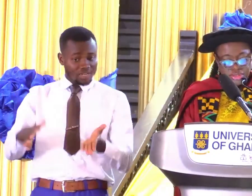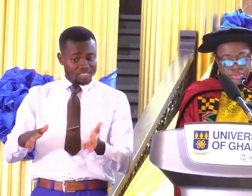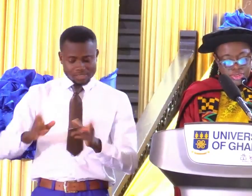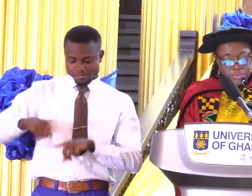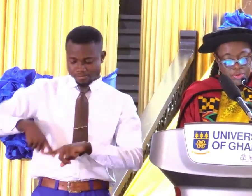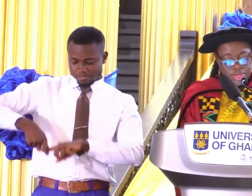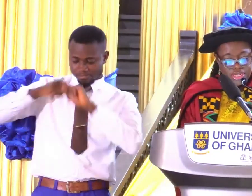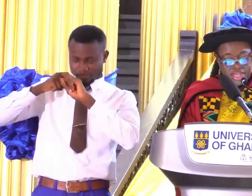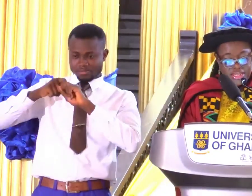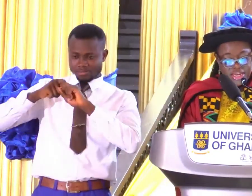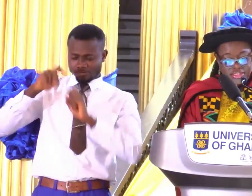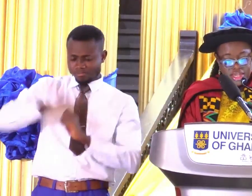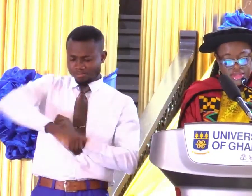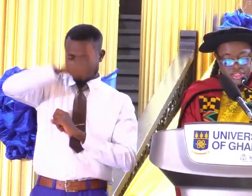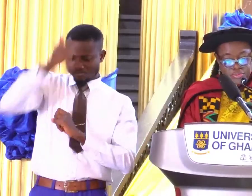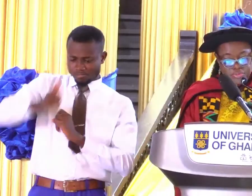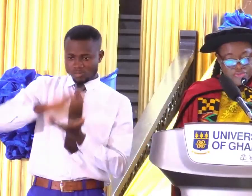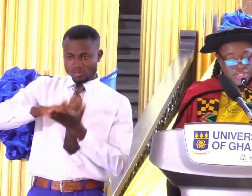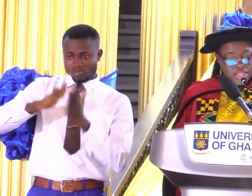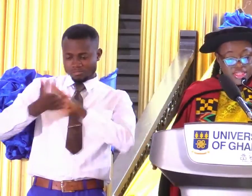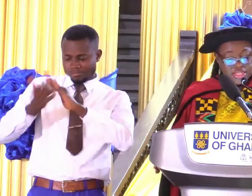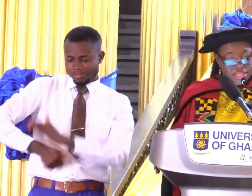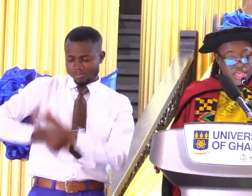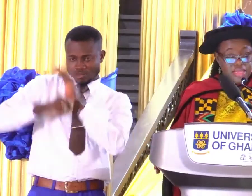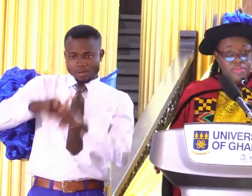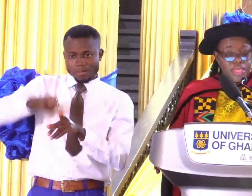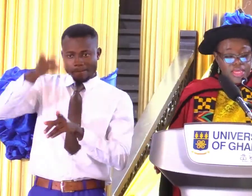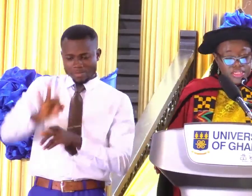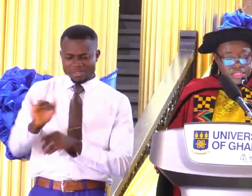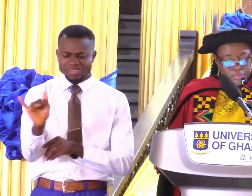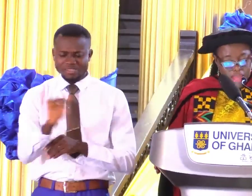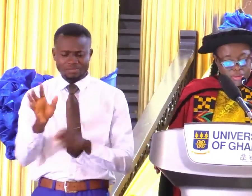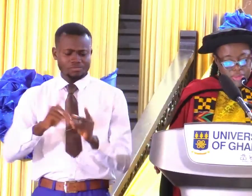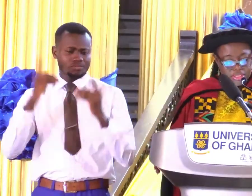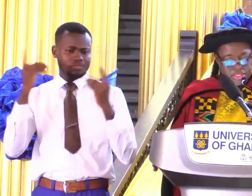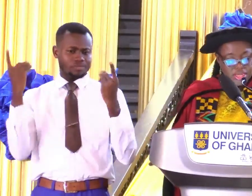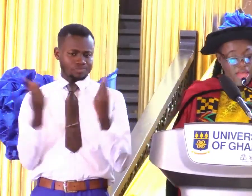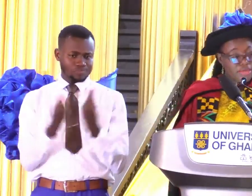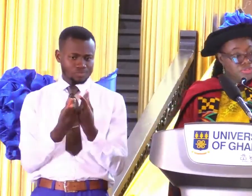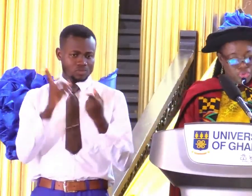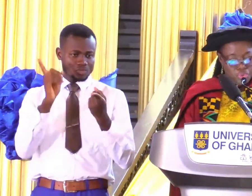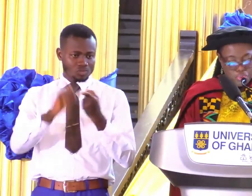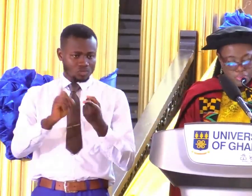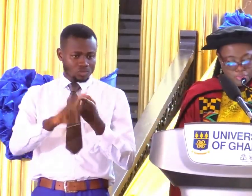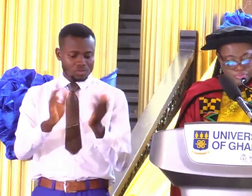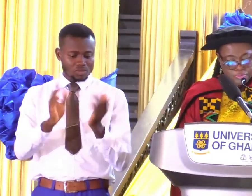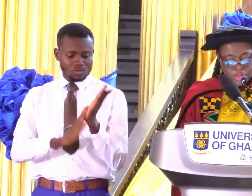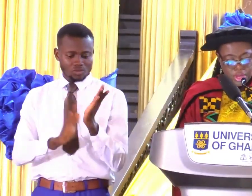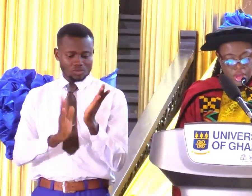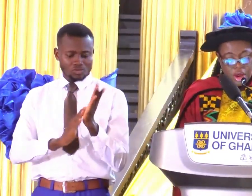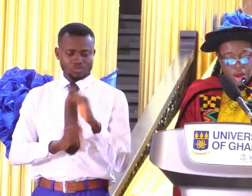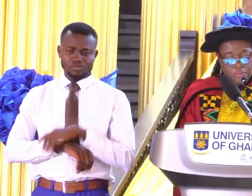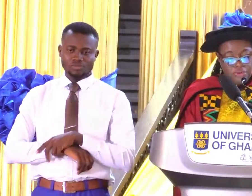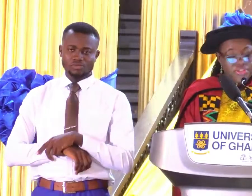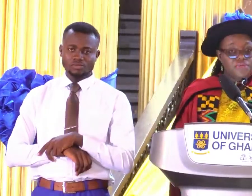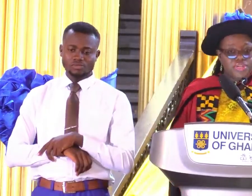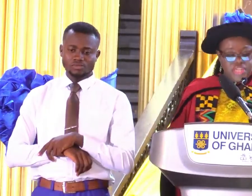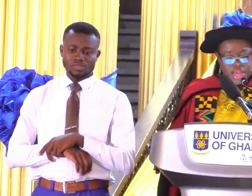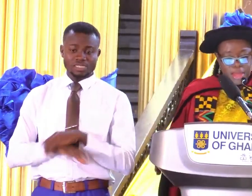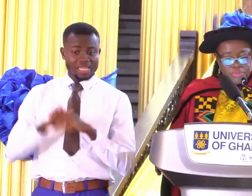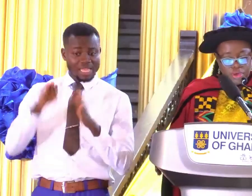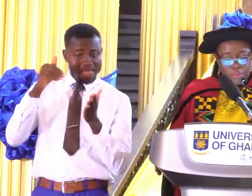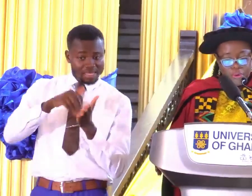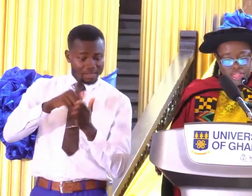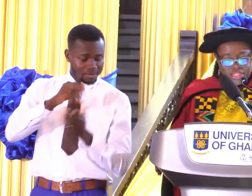she was appointed as an adjunct professor in the same department and school. Professor